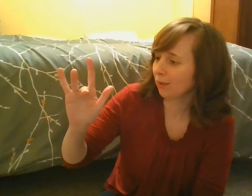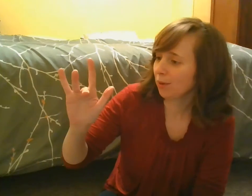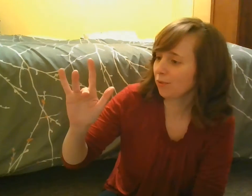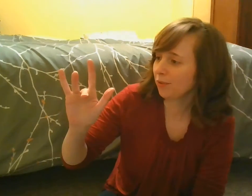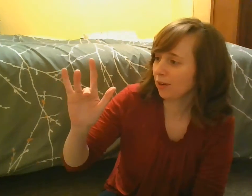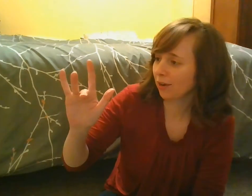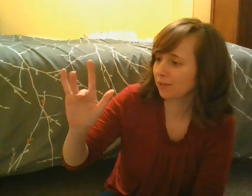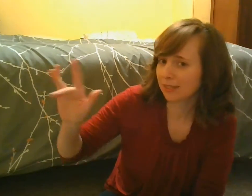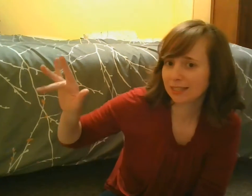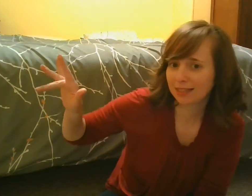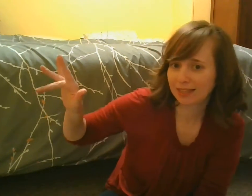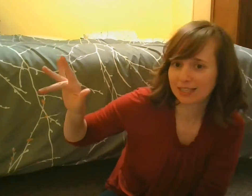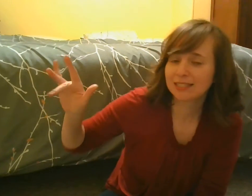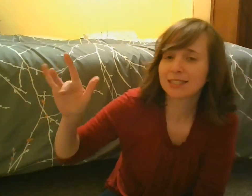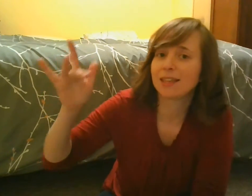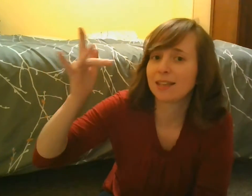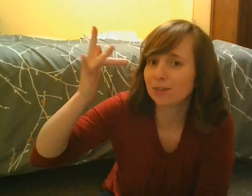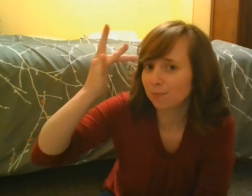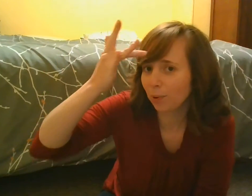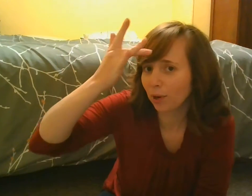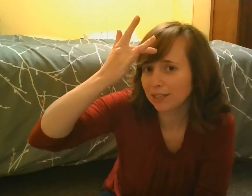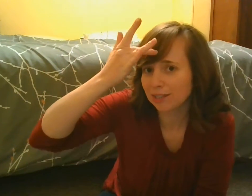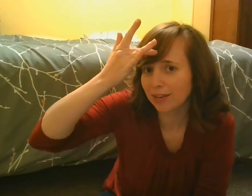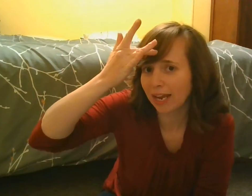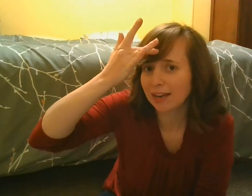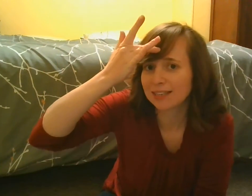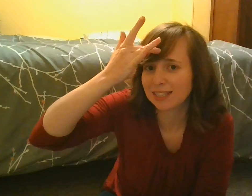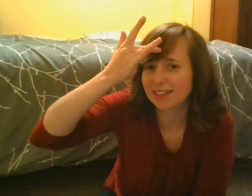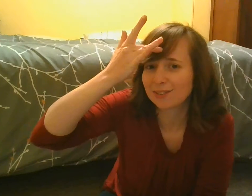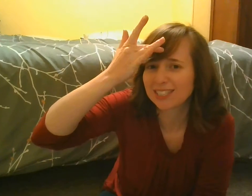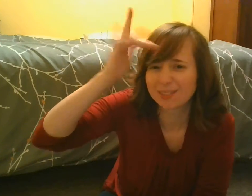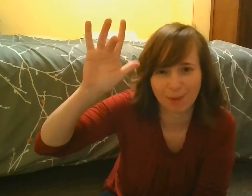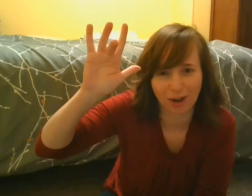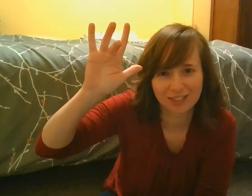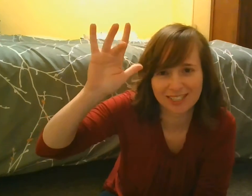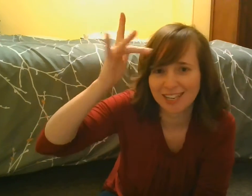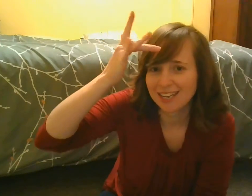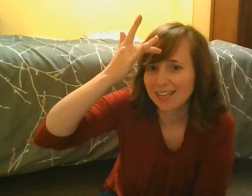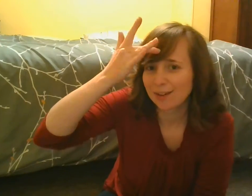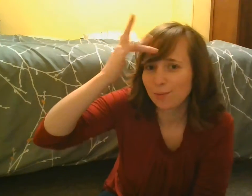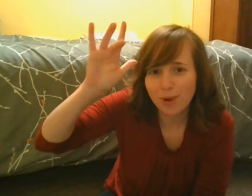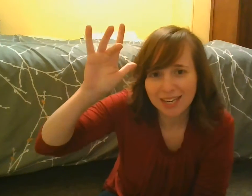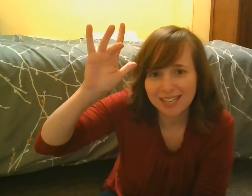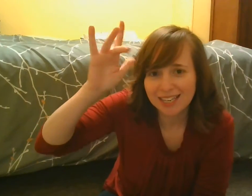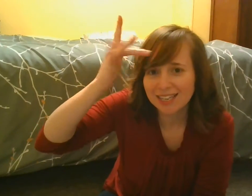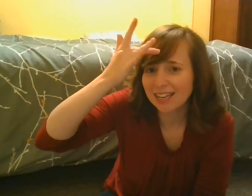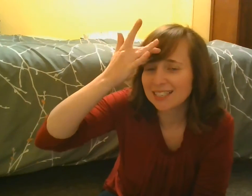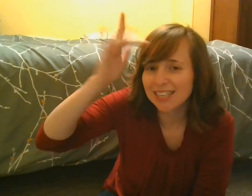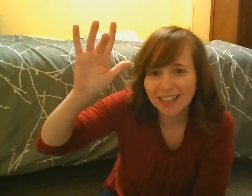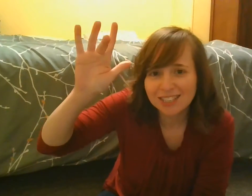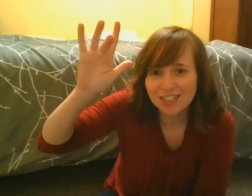middle finger out like this, and then you point it to your head and you say that you're smart, witty,